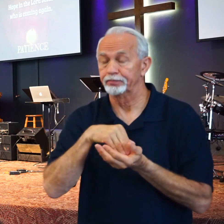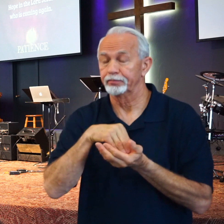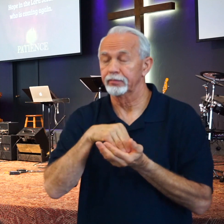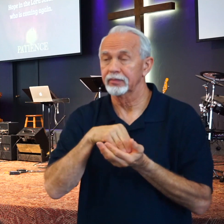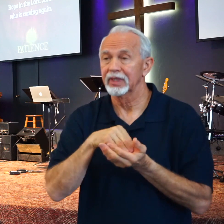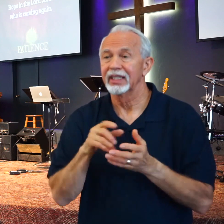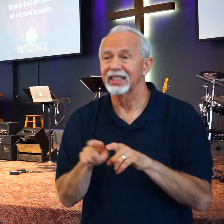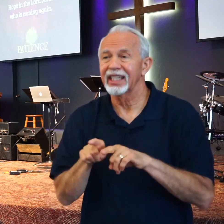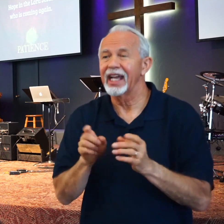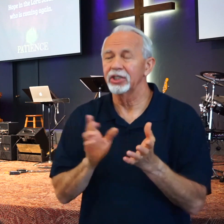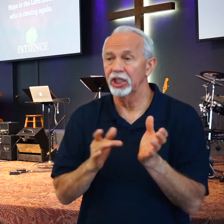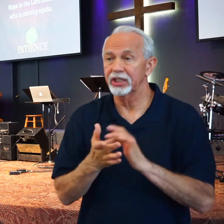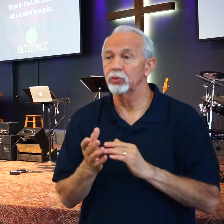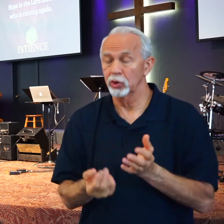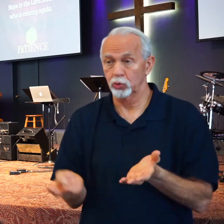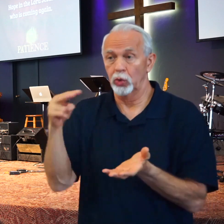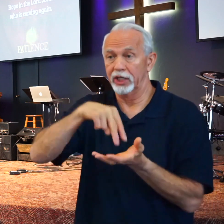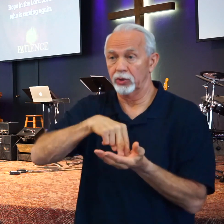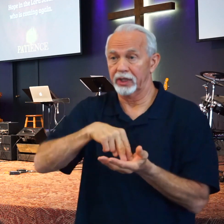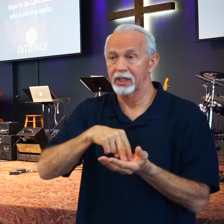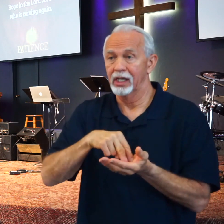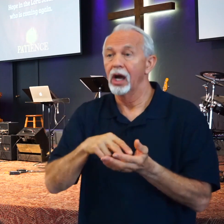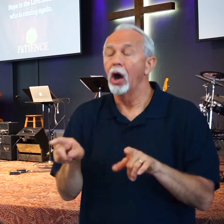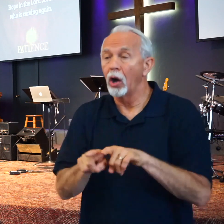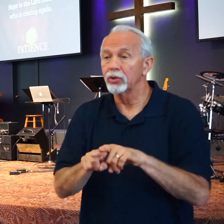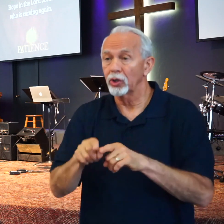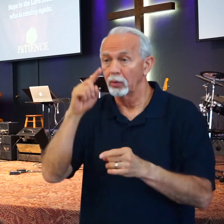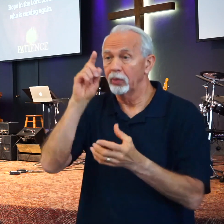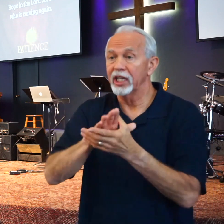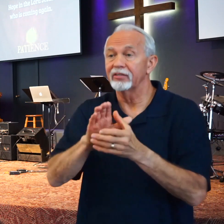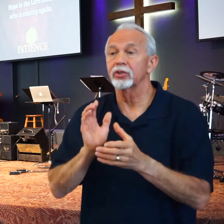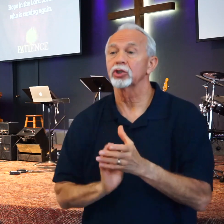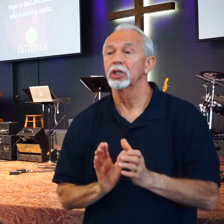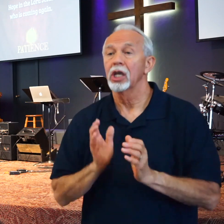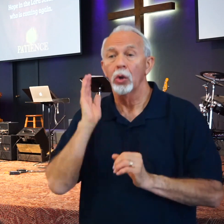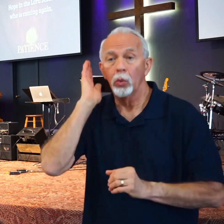Just as Jesus was resurrected, so too will believers be resurrected,